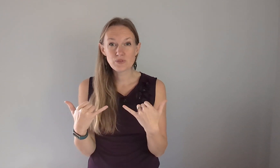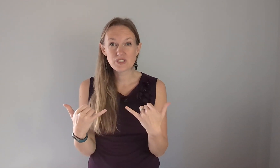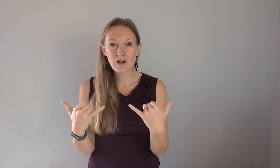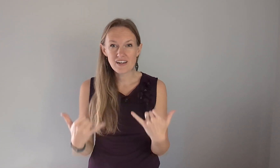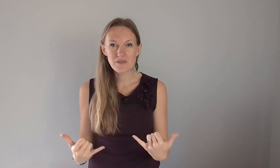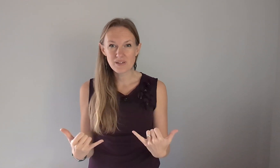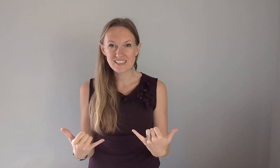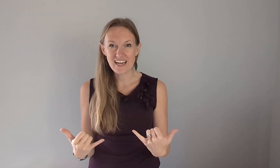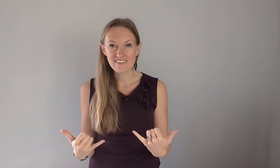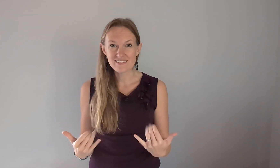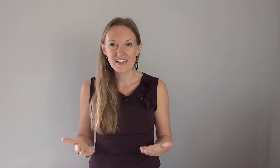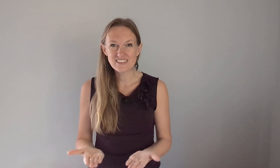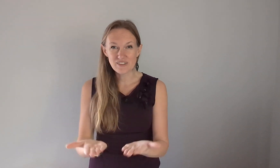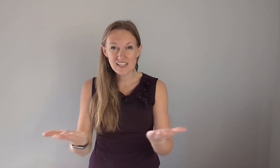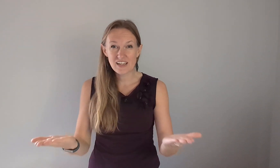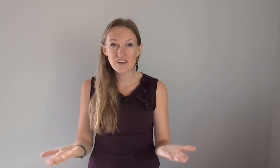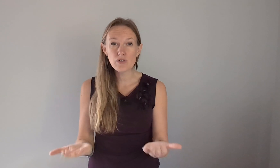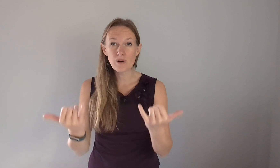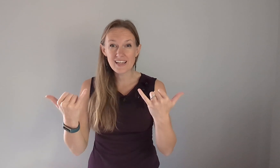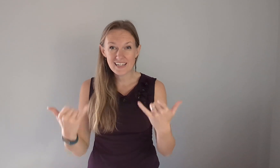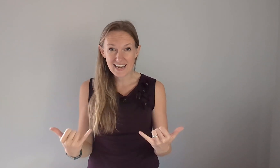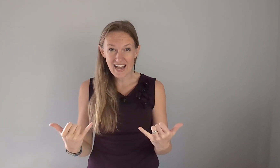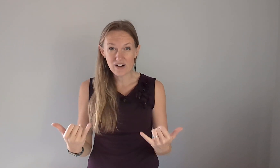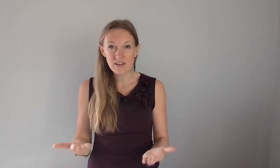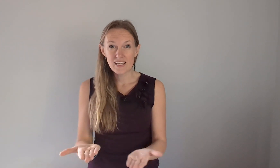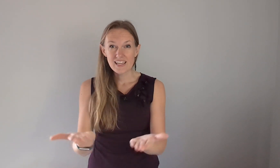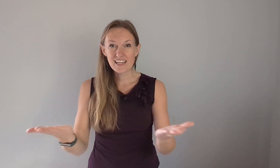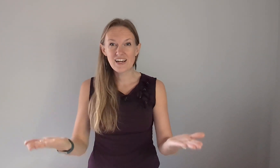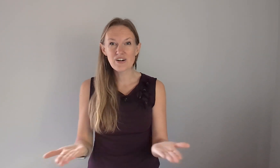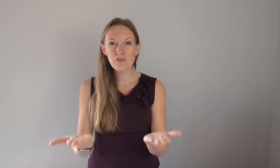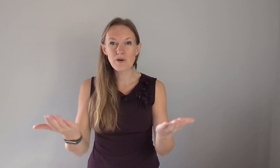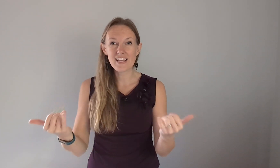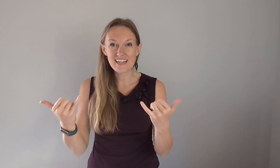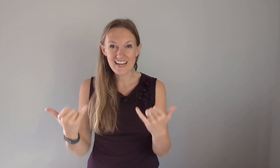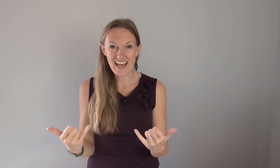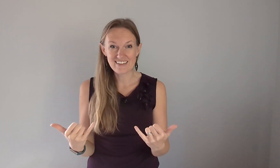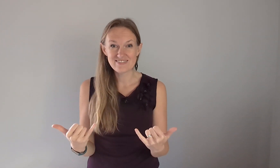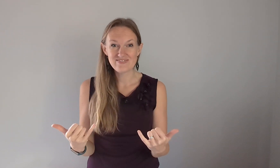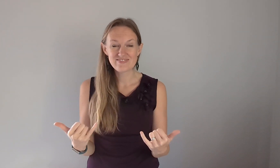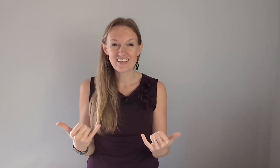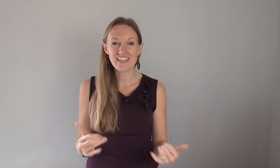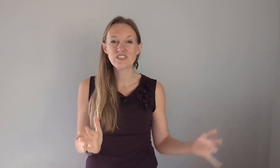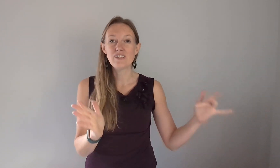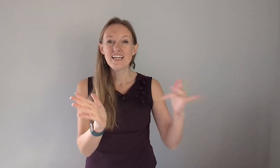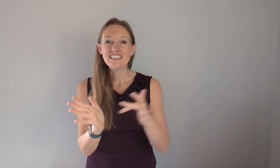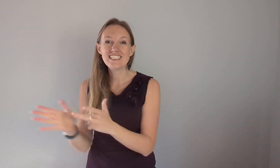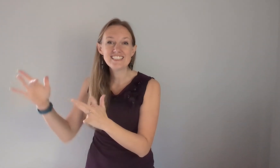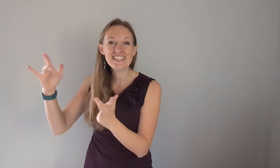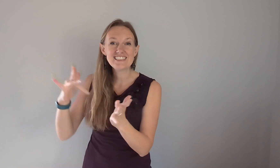towards your body and bring it down. Okay, so here, right now, here, right now. Okay, so Jesus